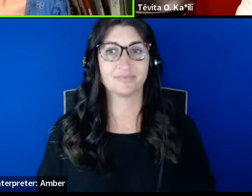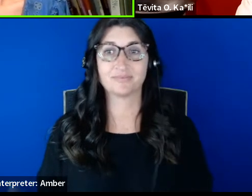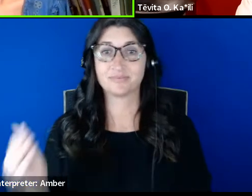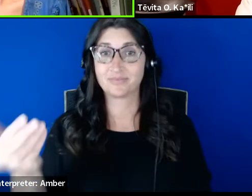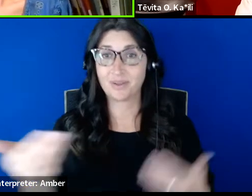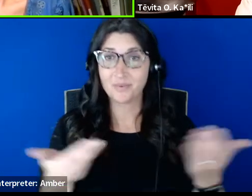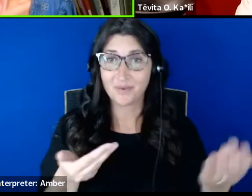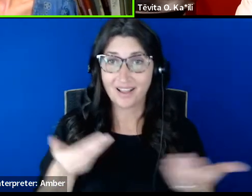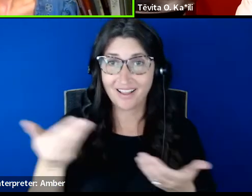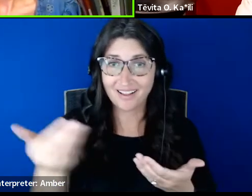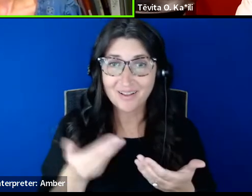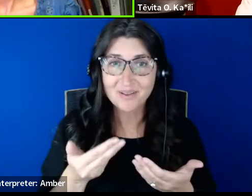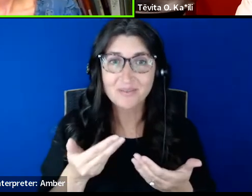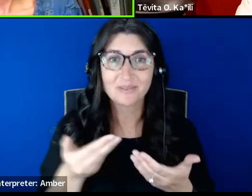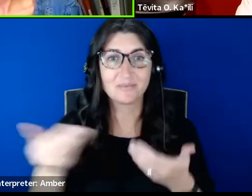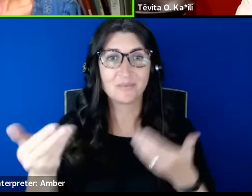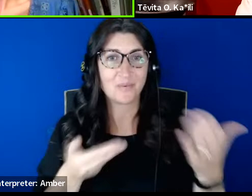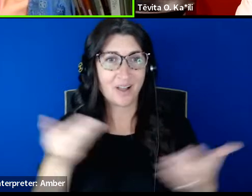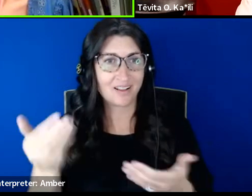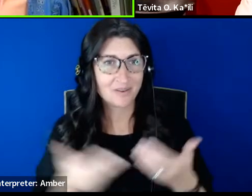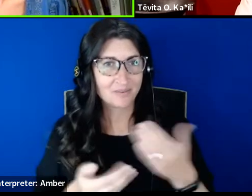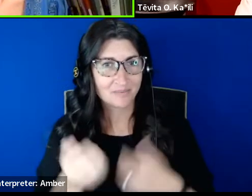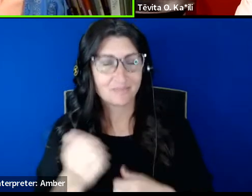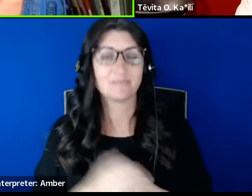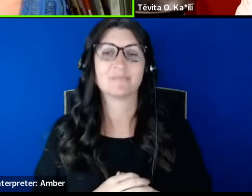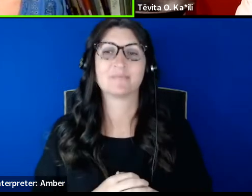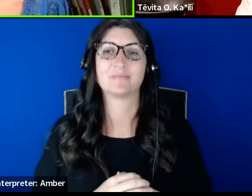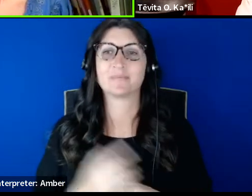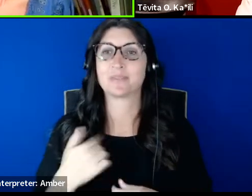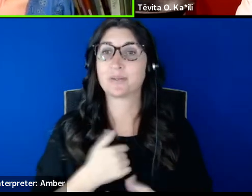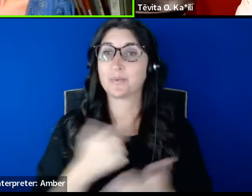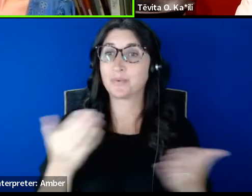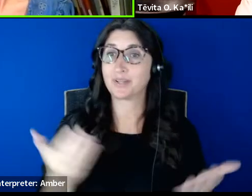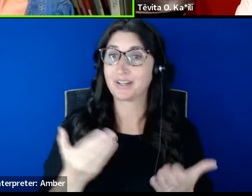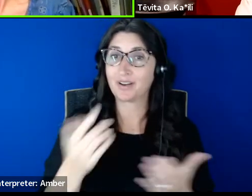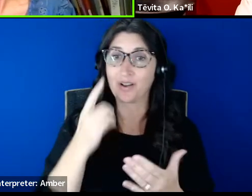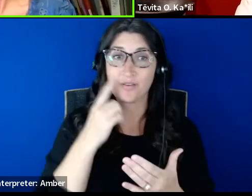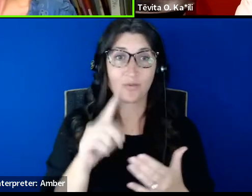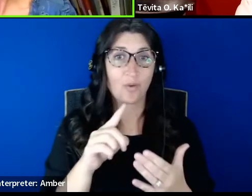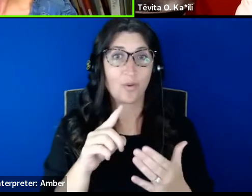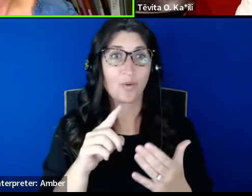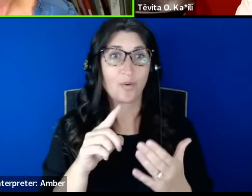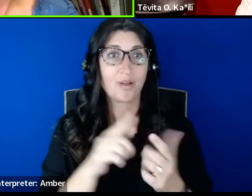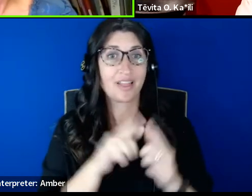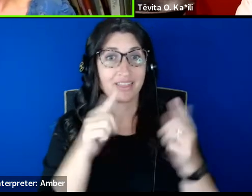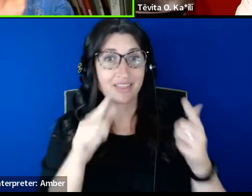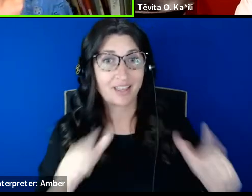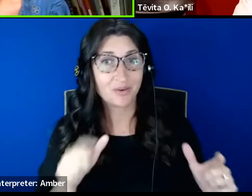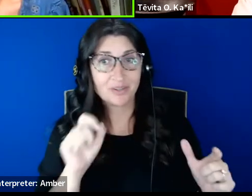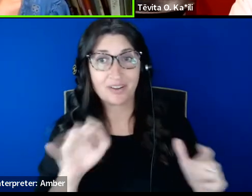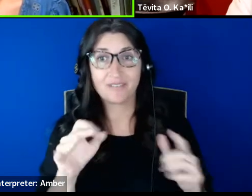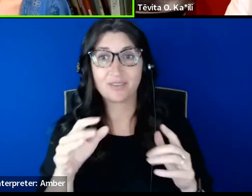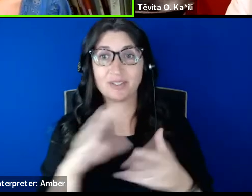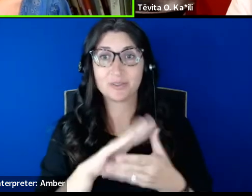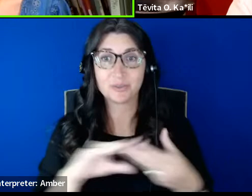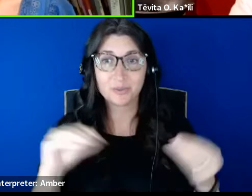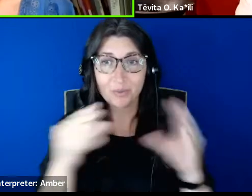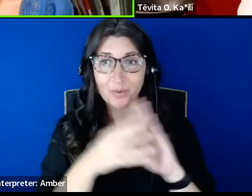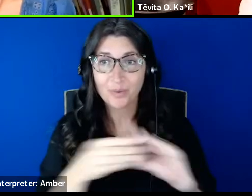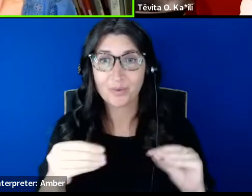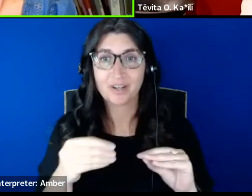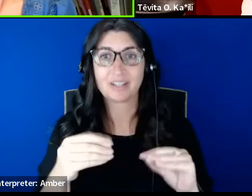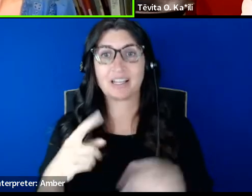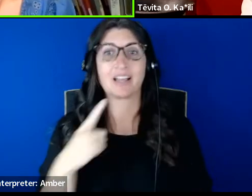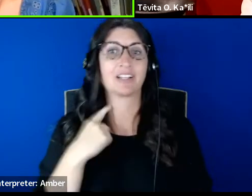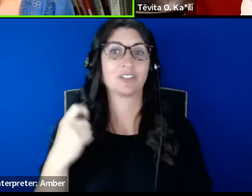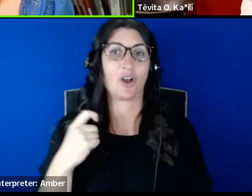Welcome, welcome, welcome. We are here for the language of story, Tongan. And